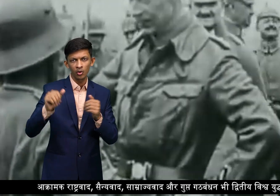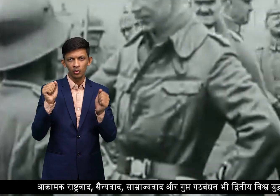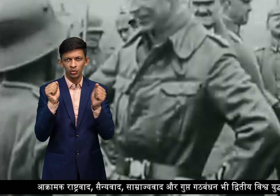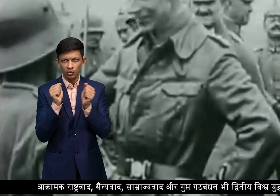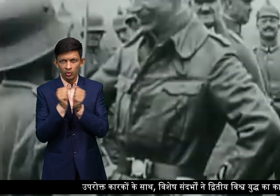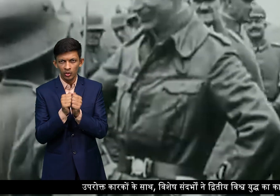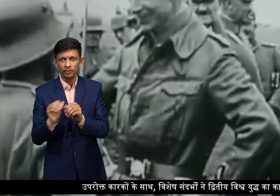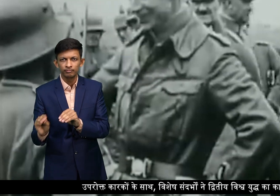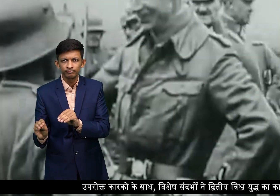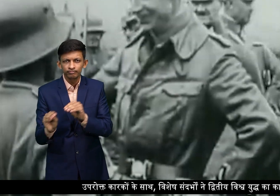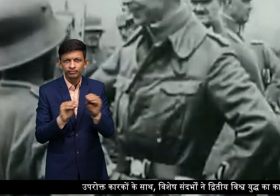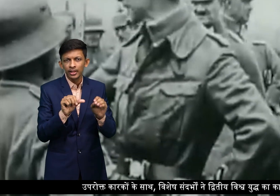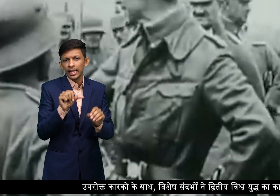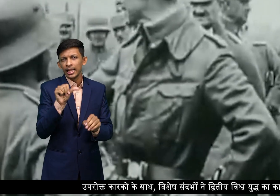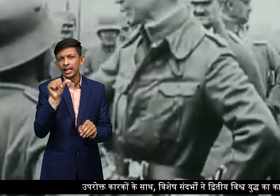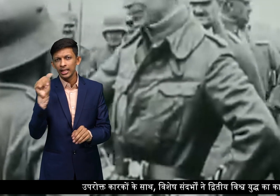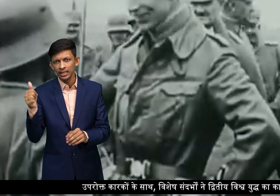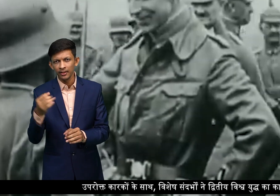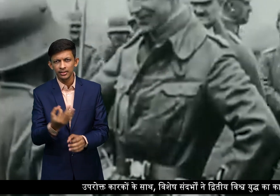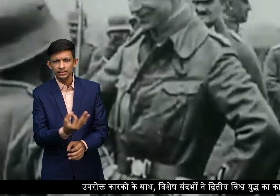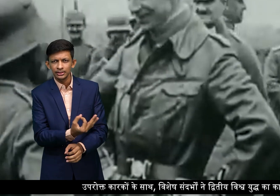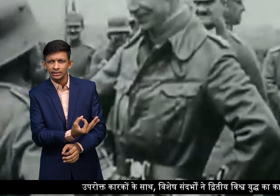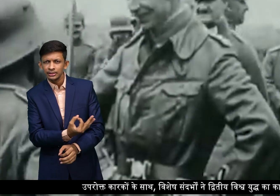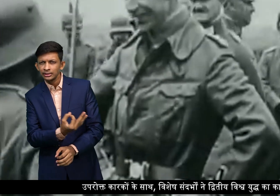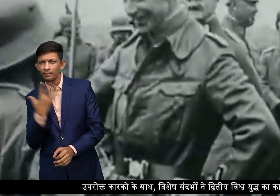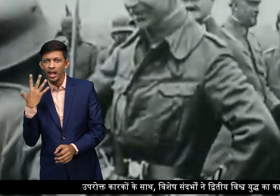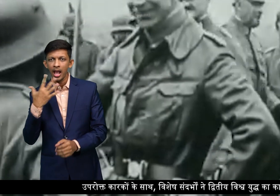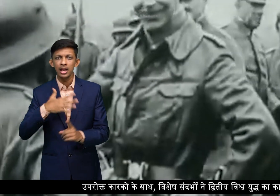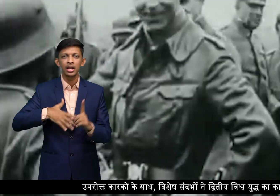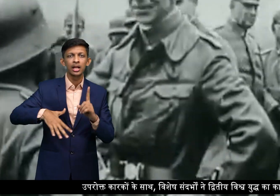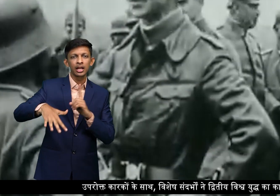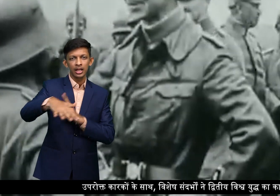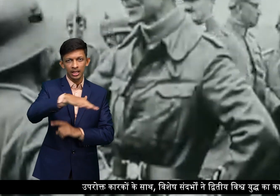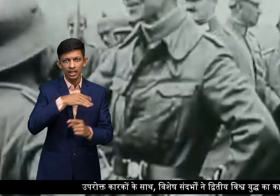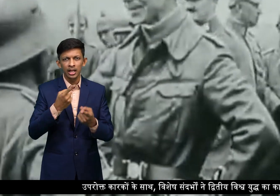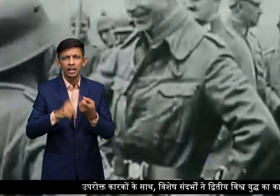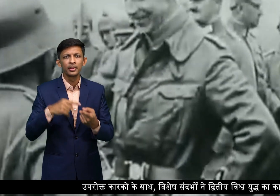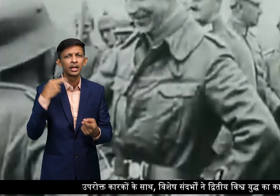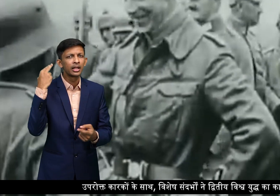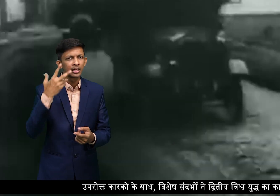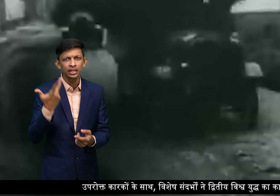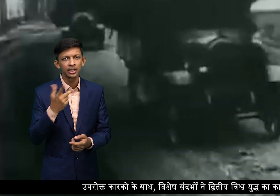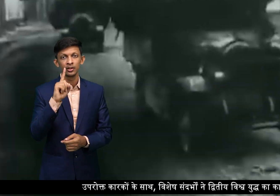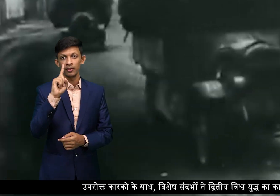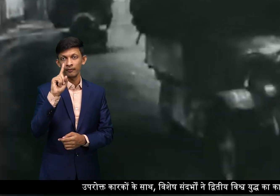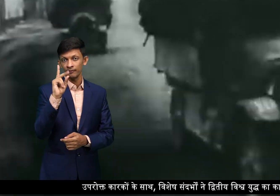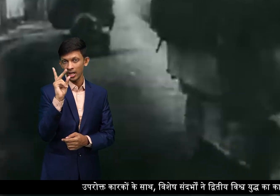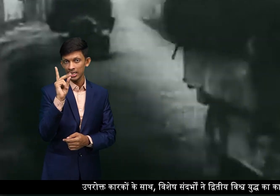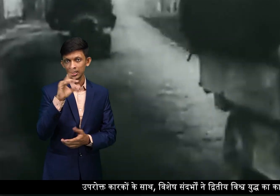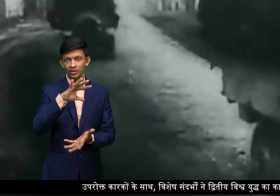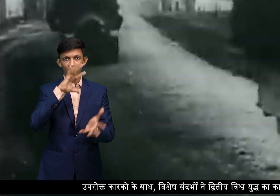Along with the above other special contexts caused the Second World War.